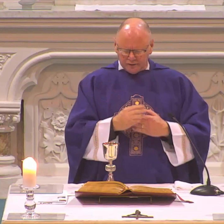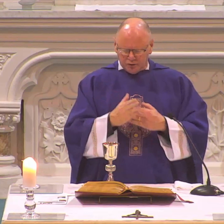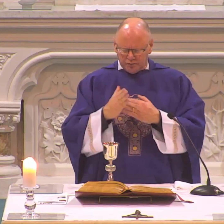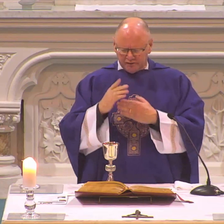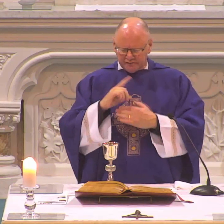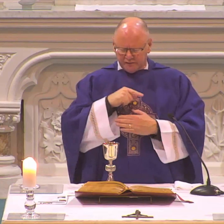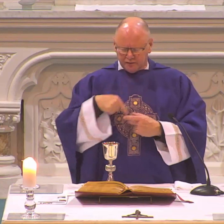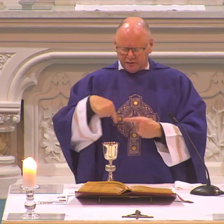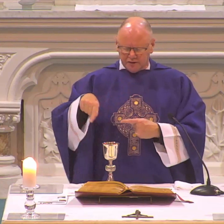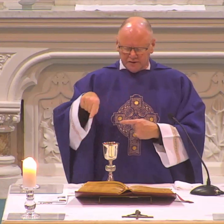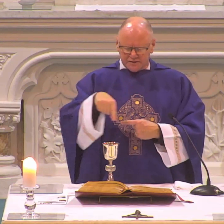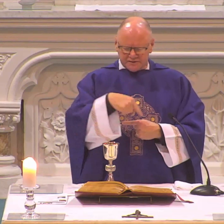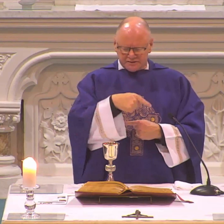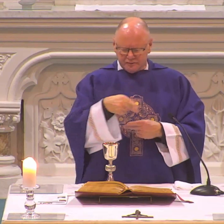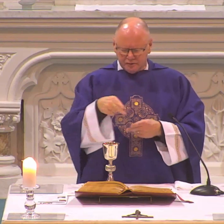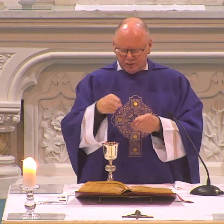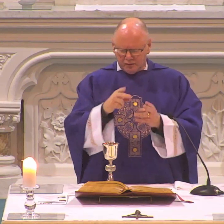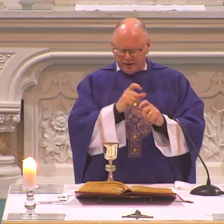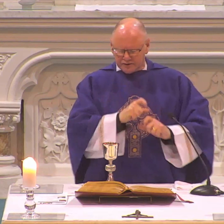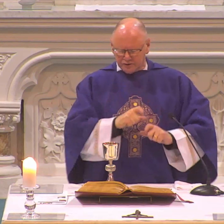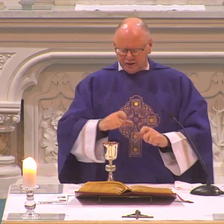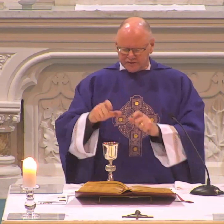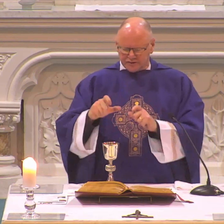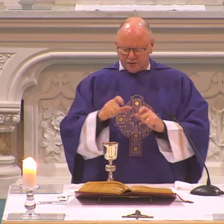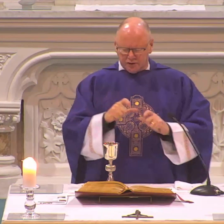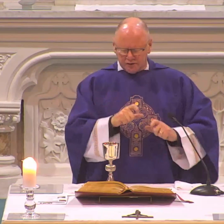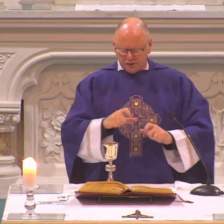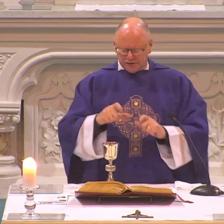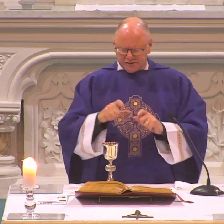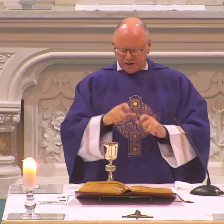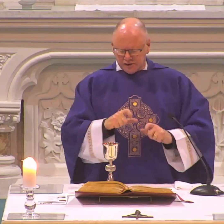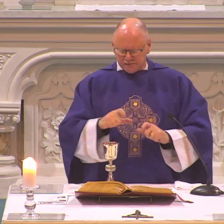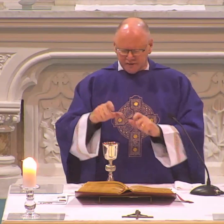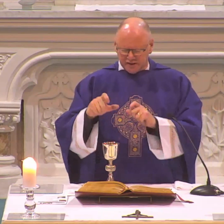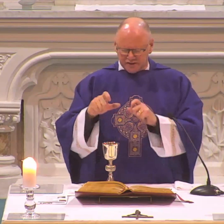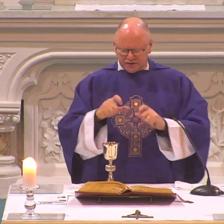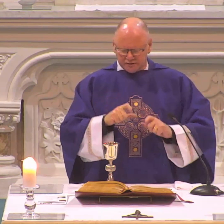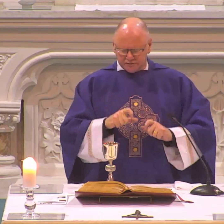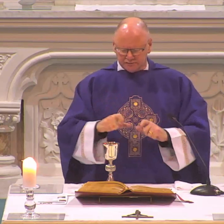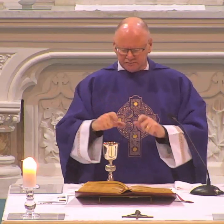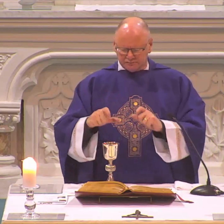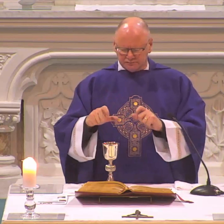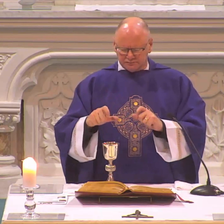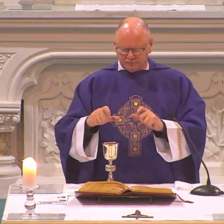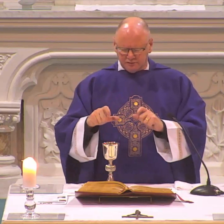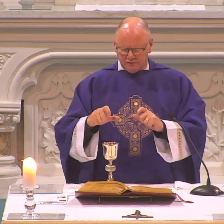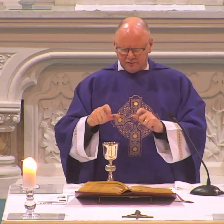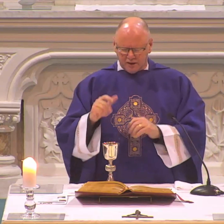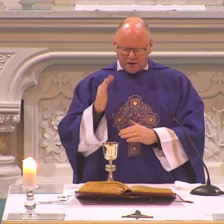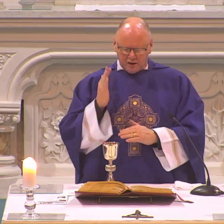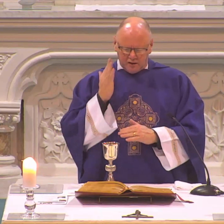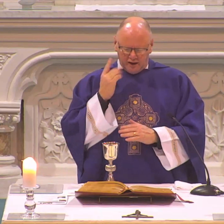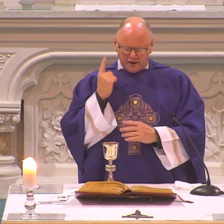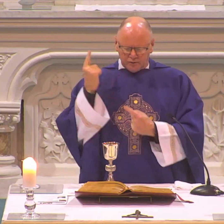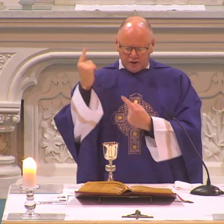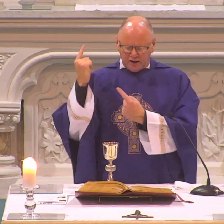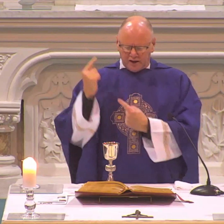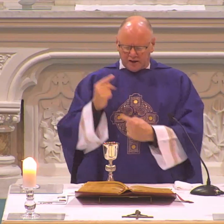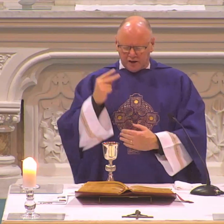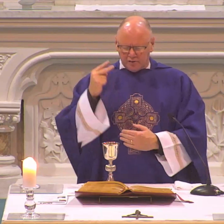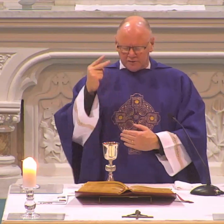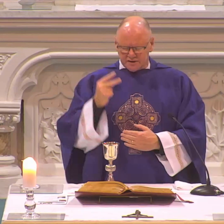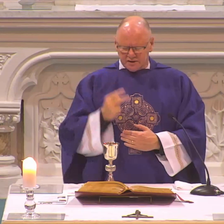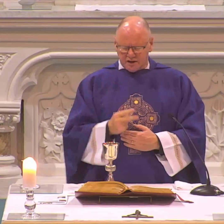and open for us the way to eternal salvation, that when